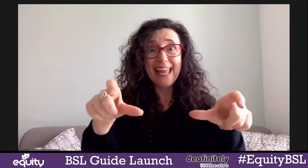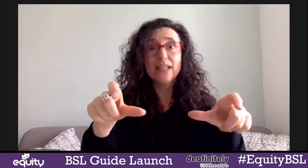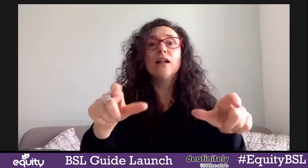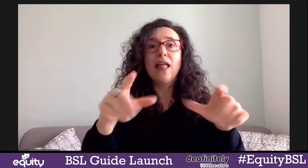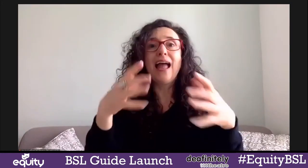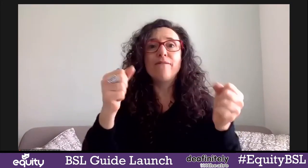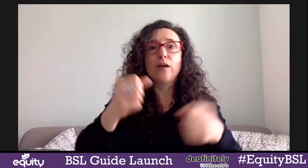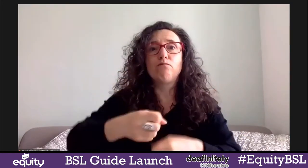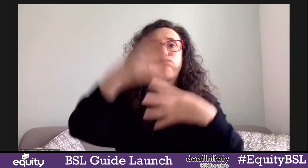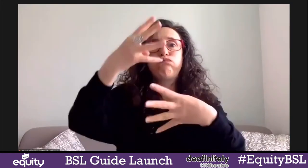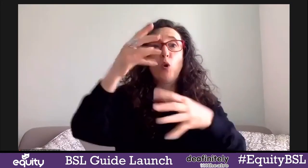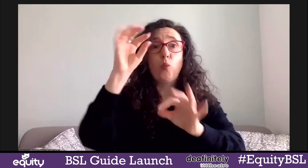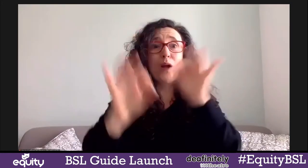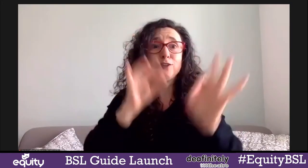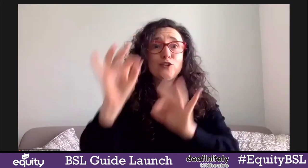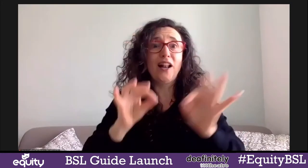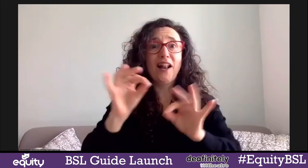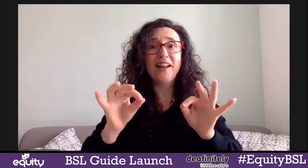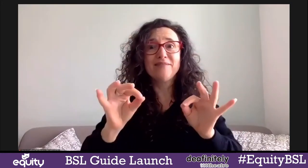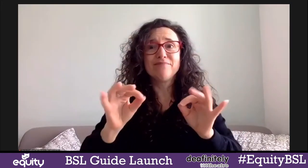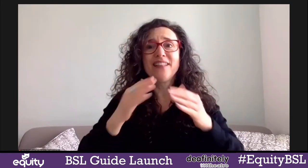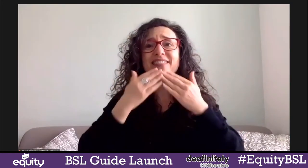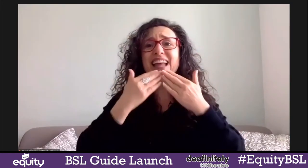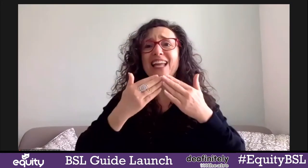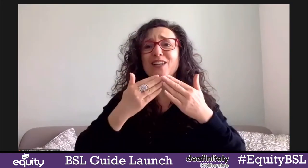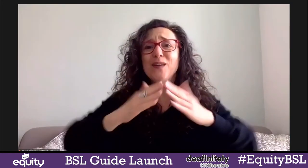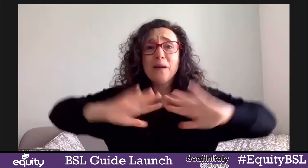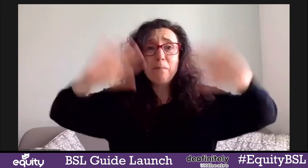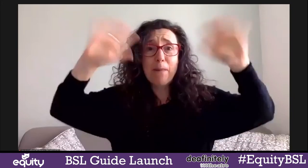So please do take a moment just to fill that in for our